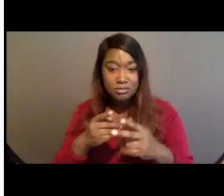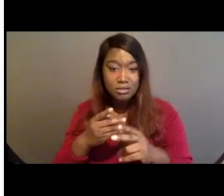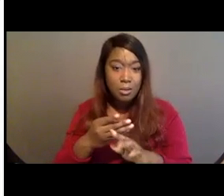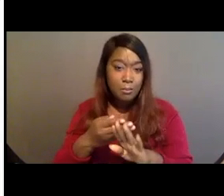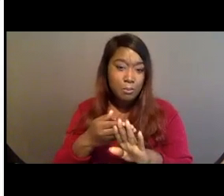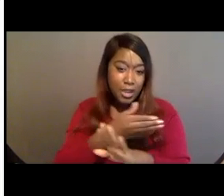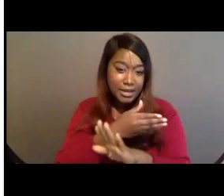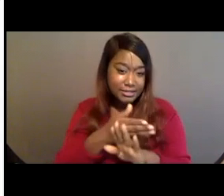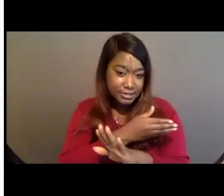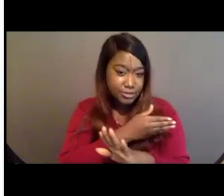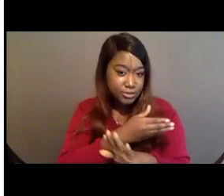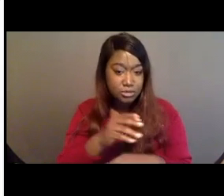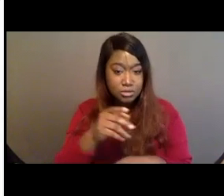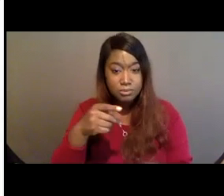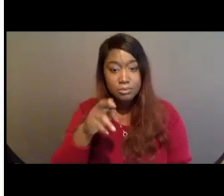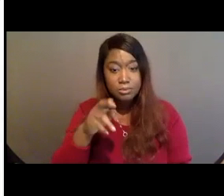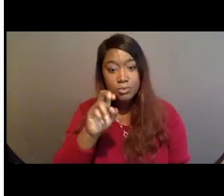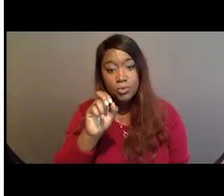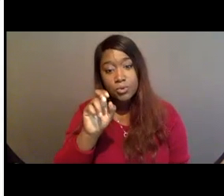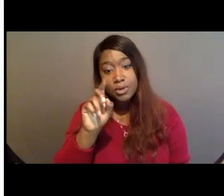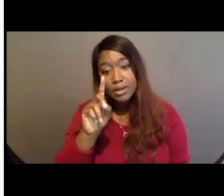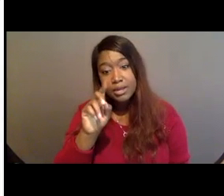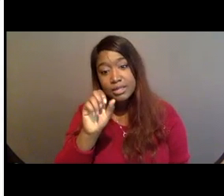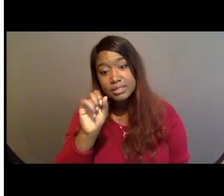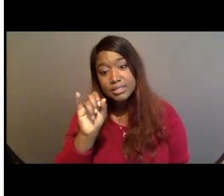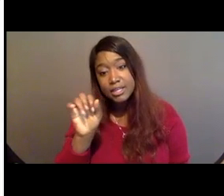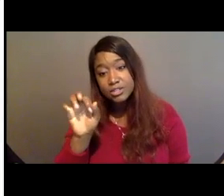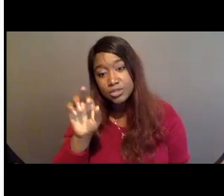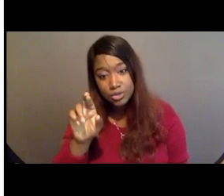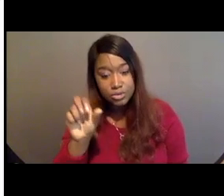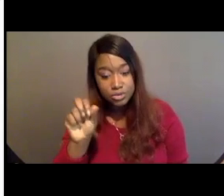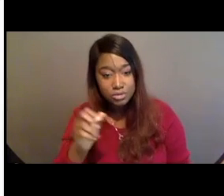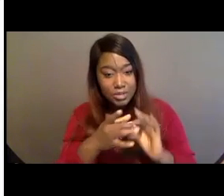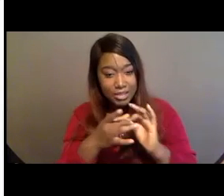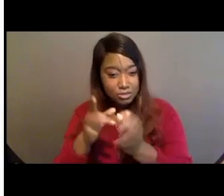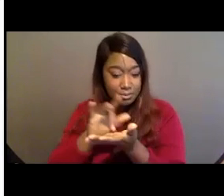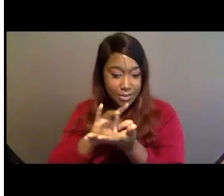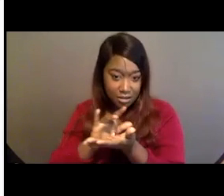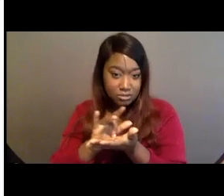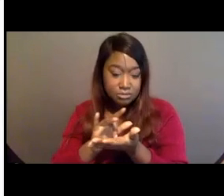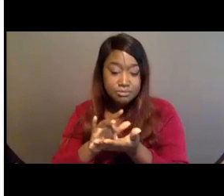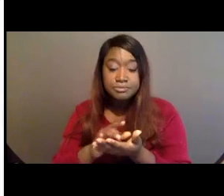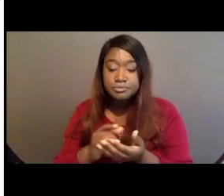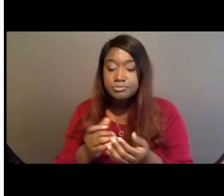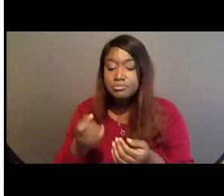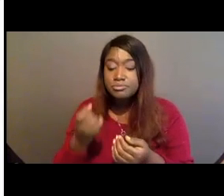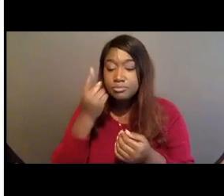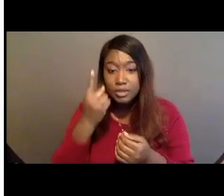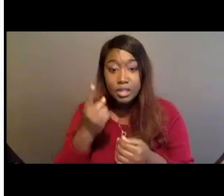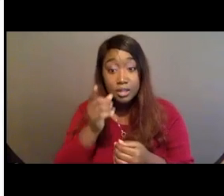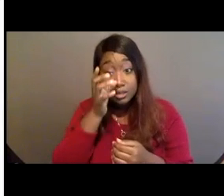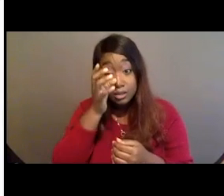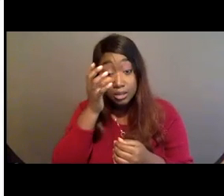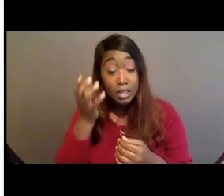medicine. Many of us often think about Chinese medicine as being something relatively